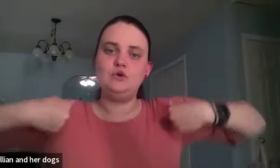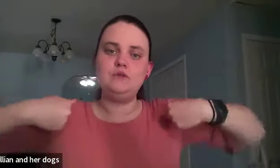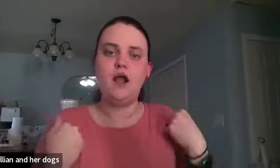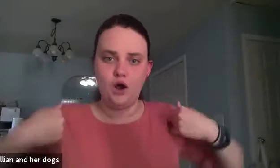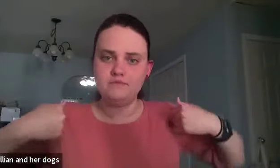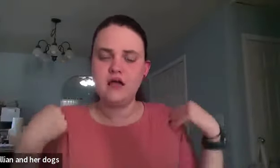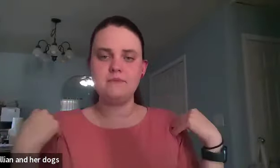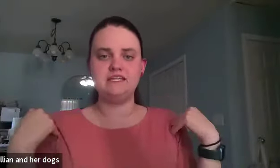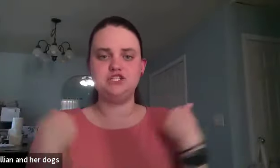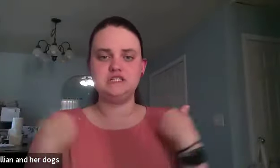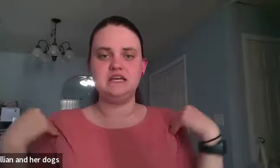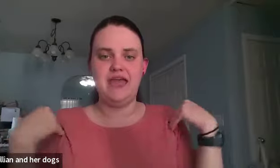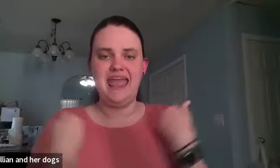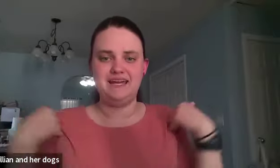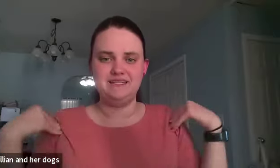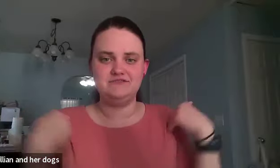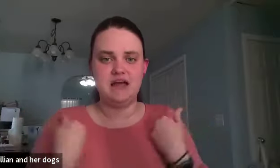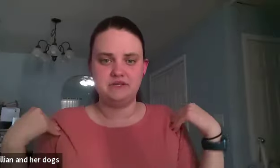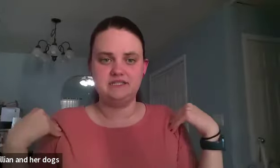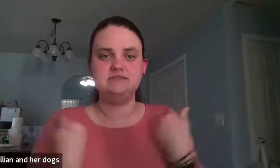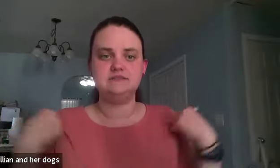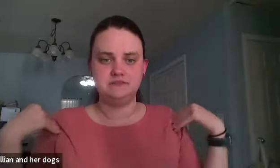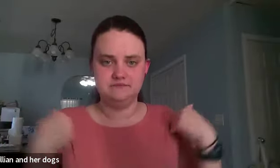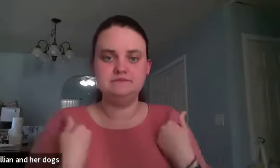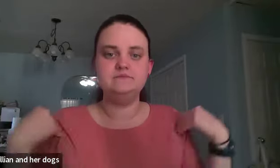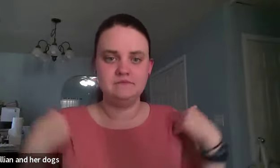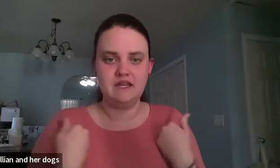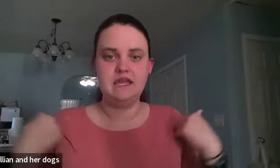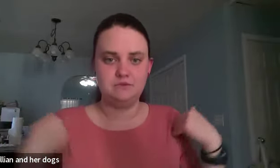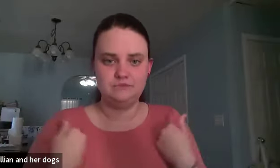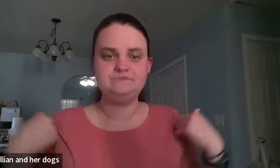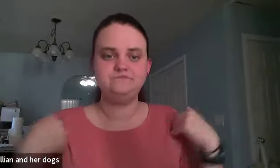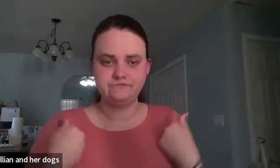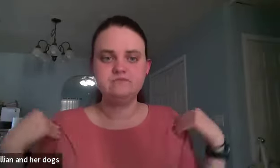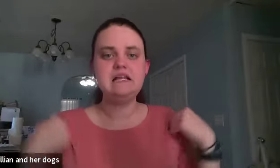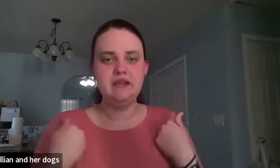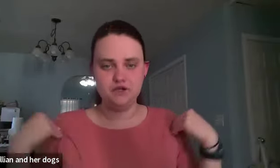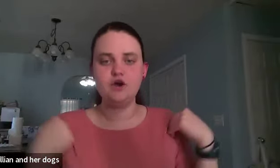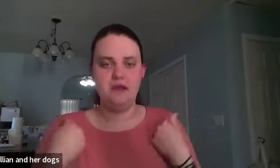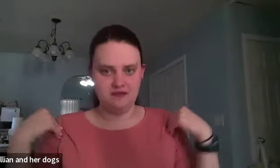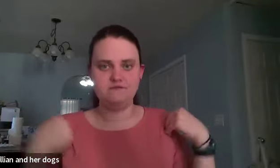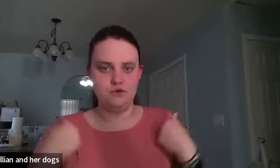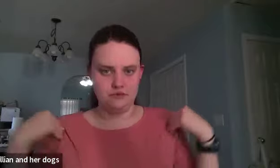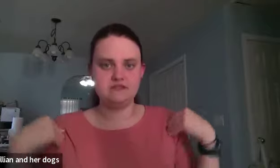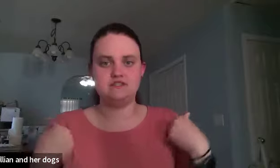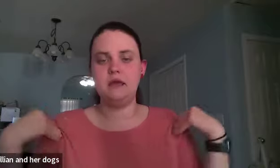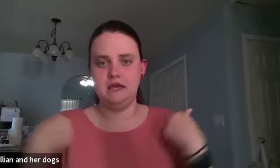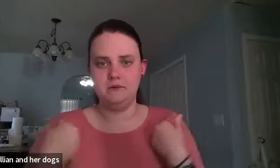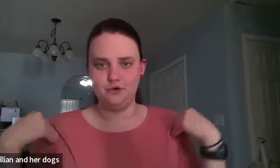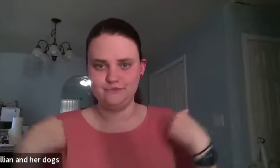full like arm flap, it's just like the hands flapping. Animal. And you go back and forth with this. So animal.